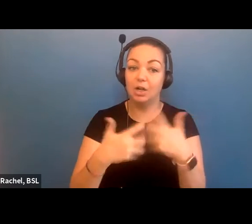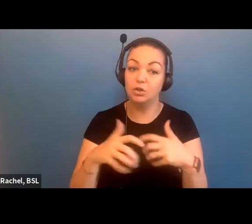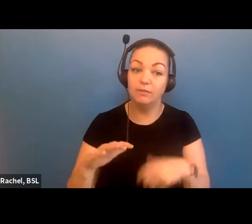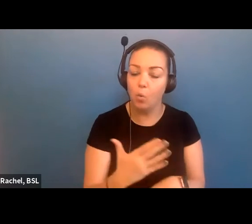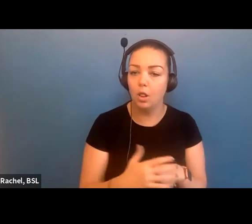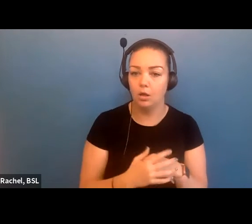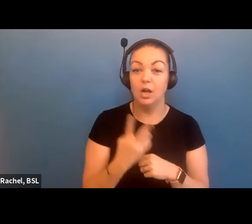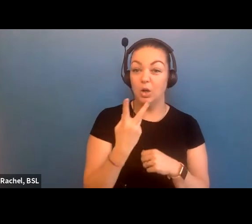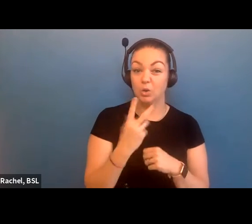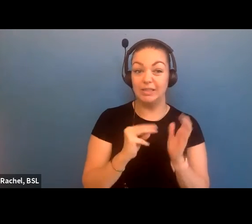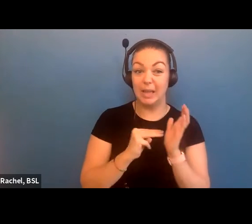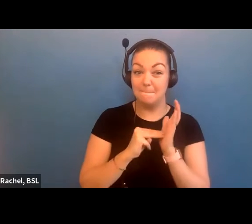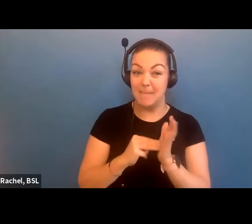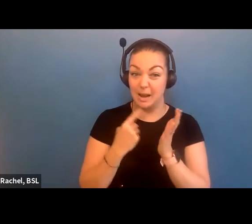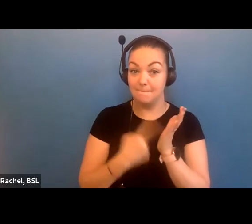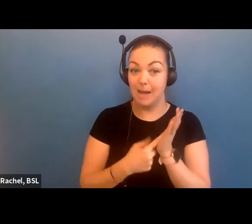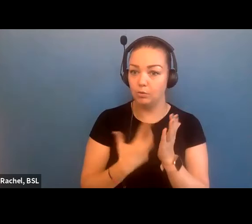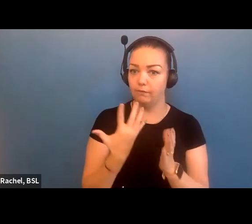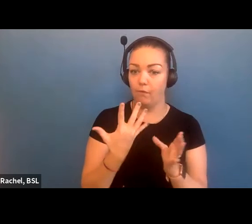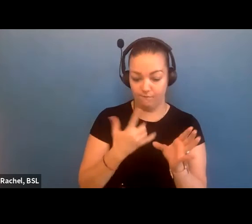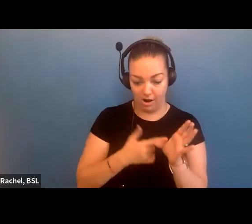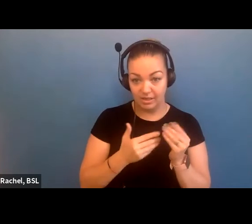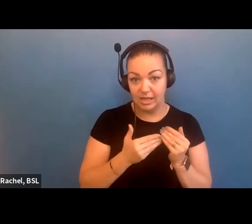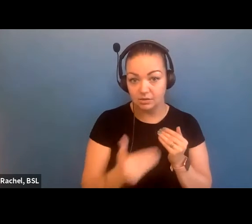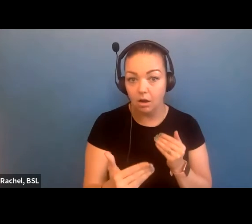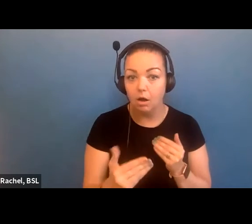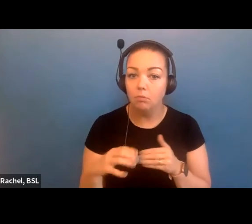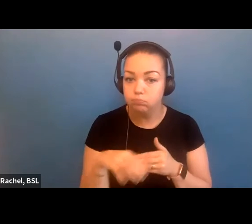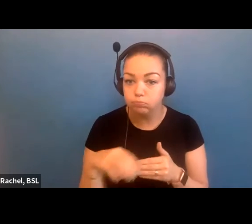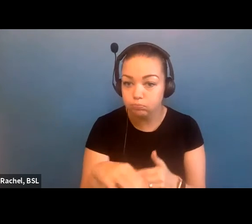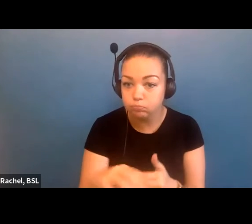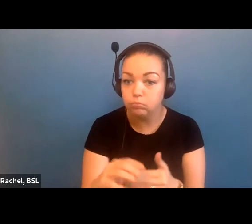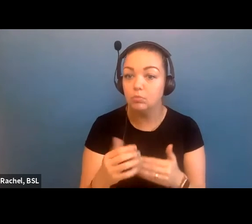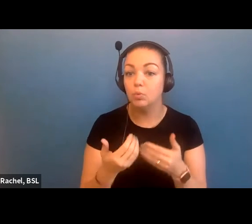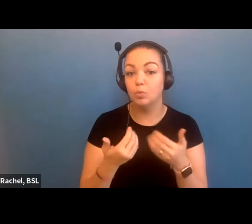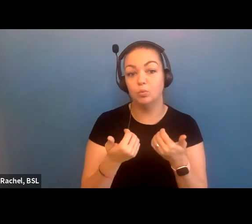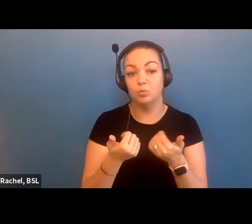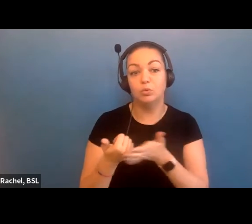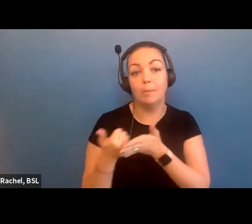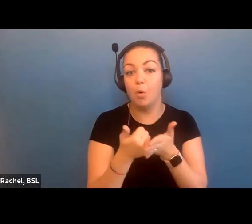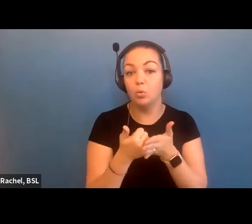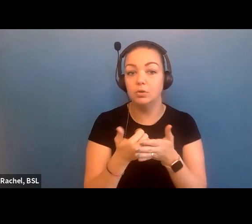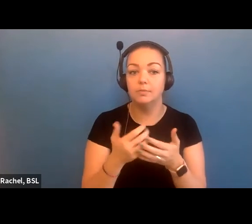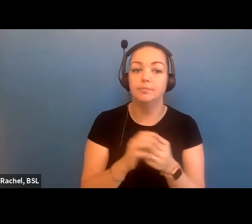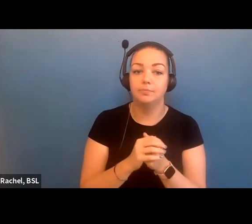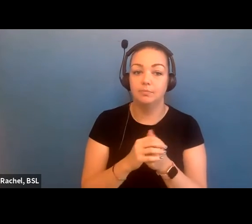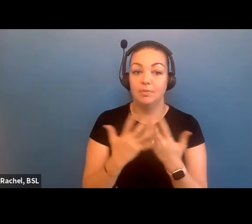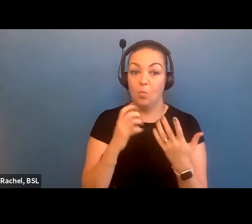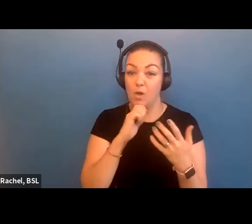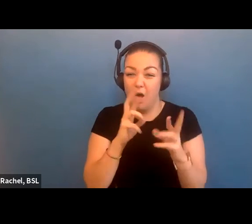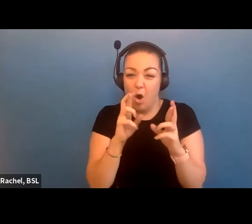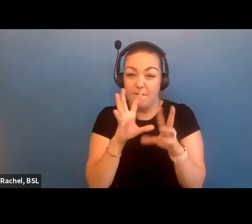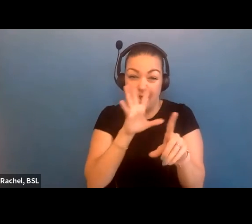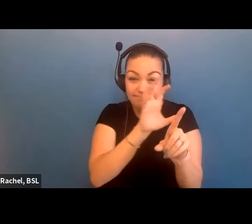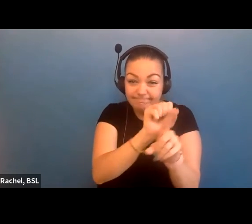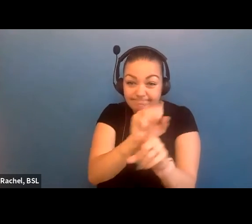scale. It will reach 9 million people directly and 6 million people indirectly, driving a lifetime of potential, and